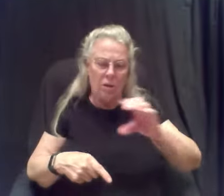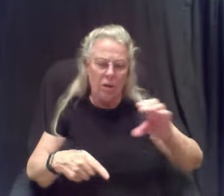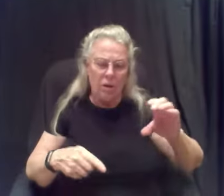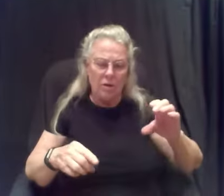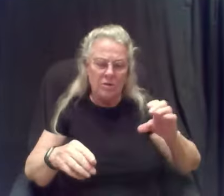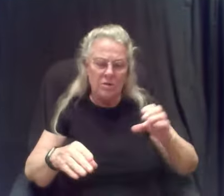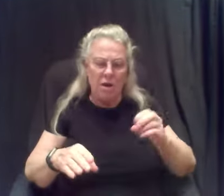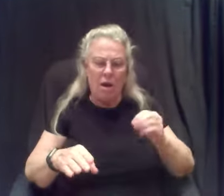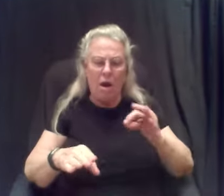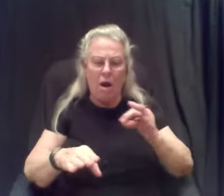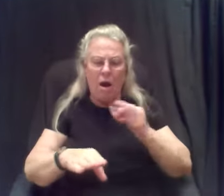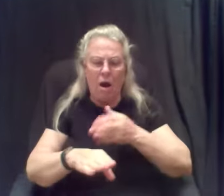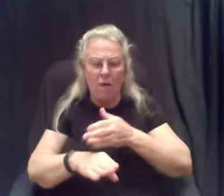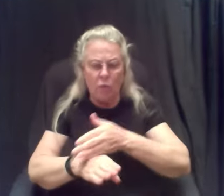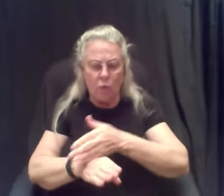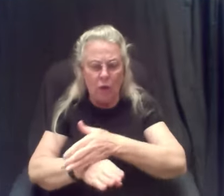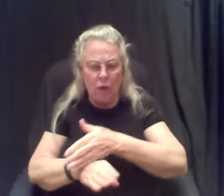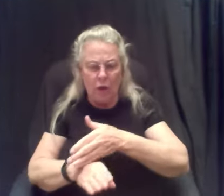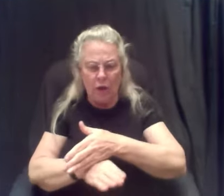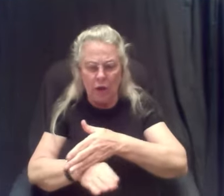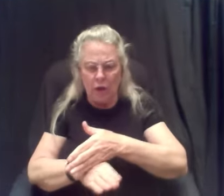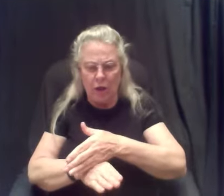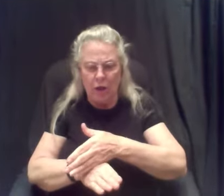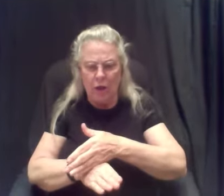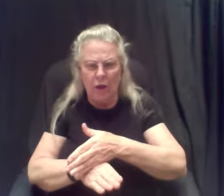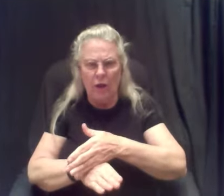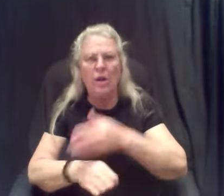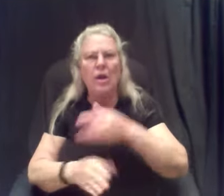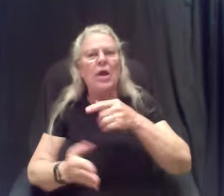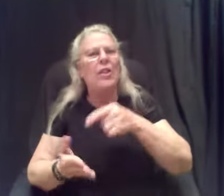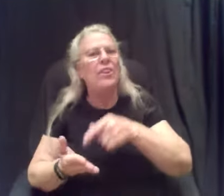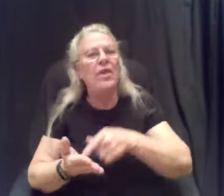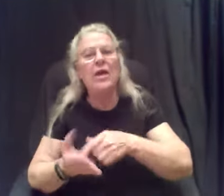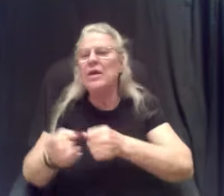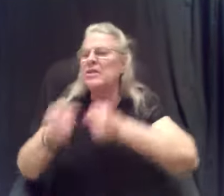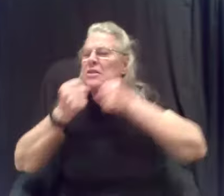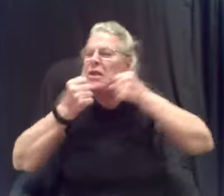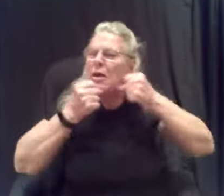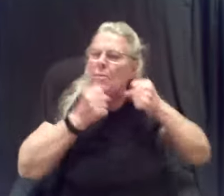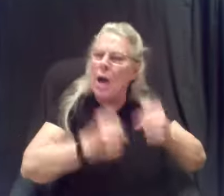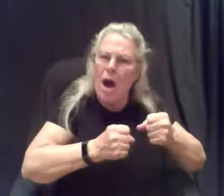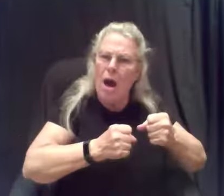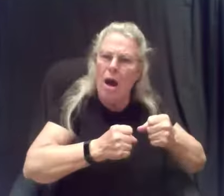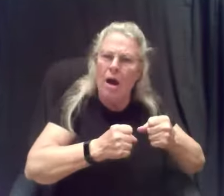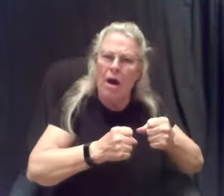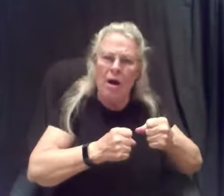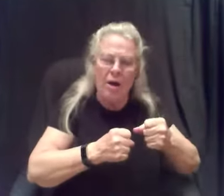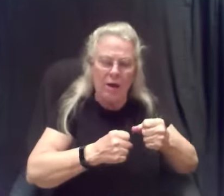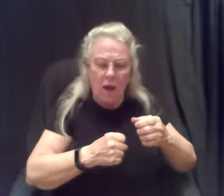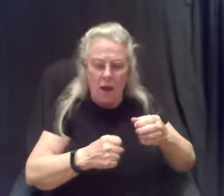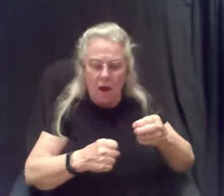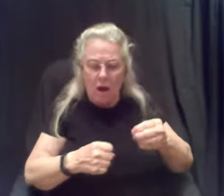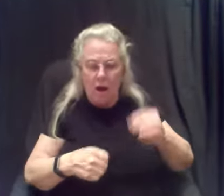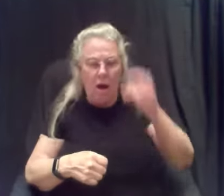of wood. This the power of